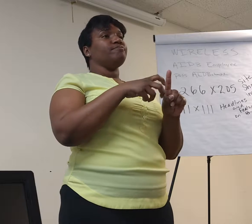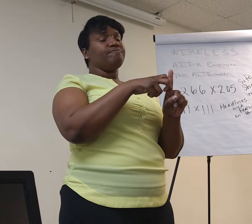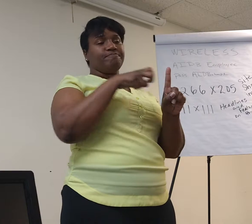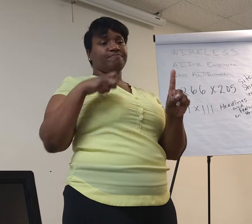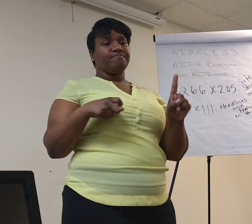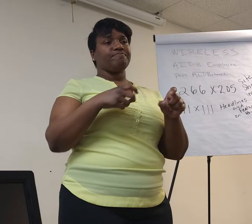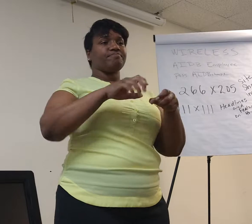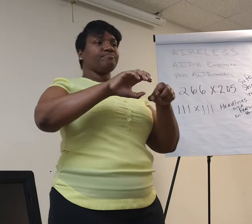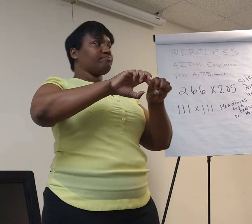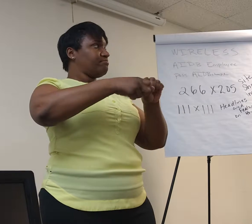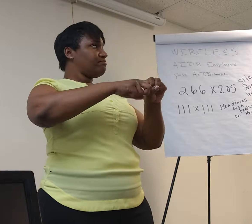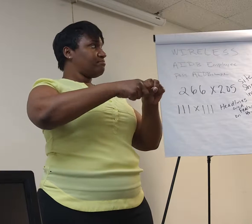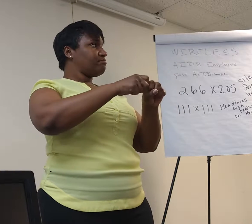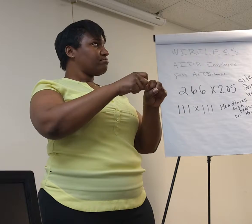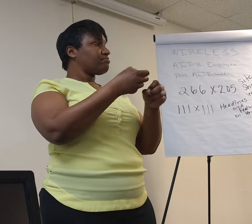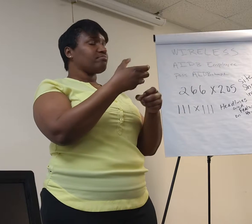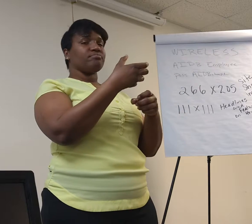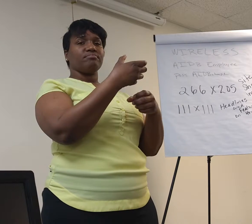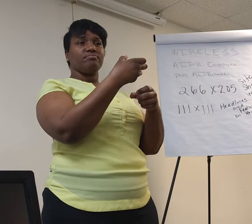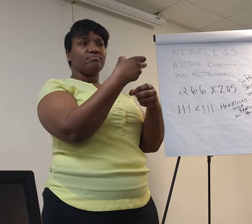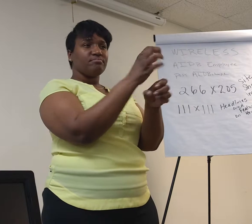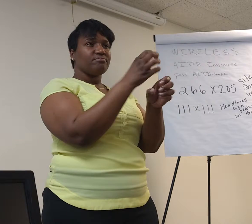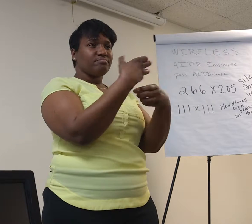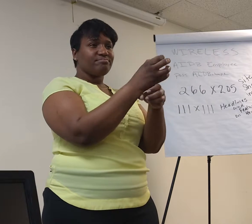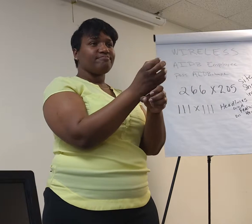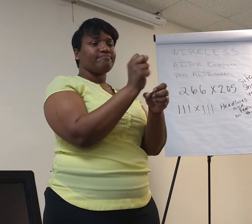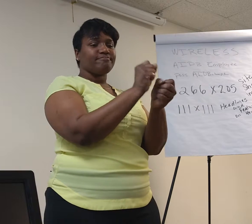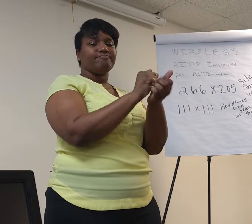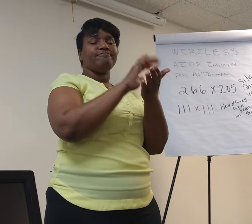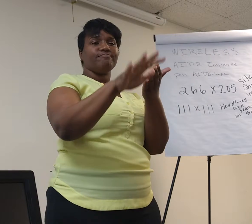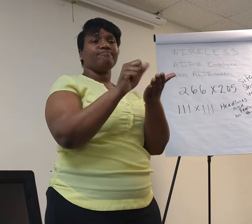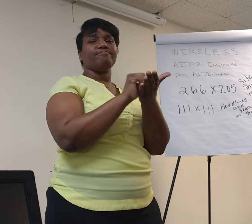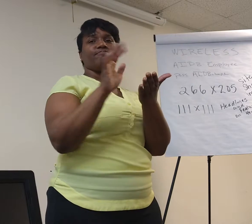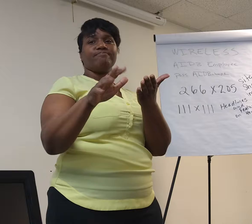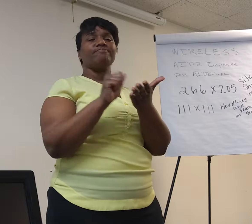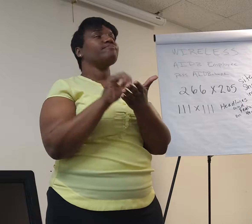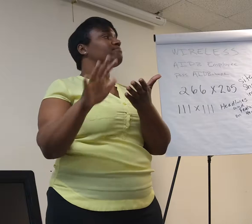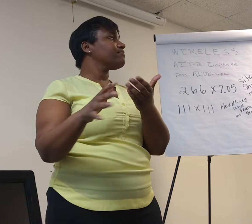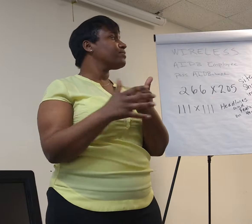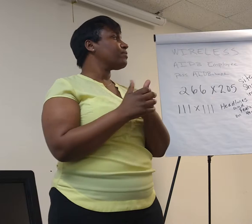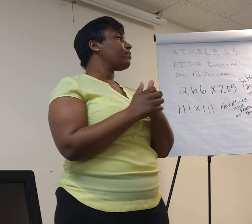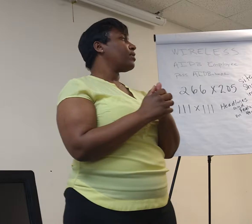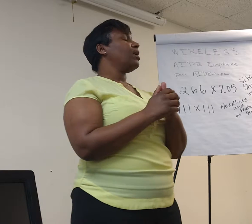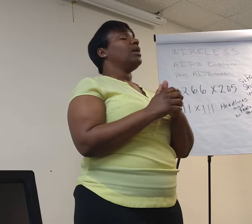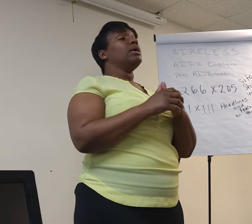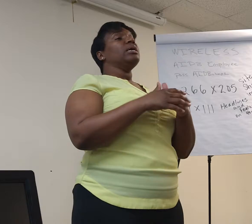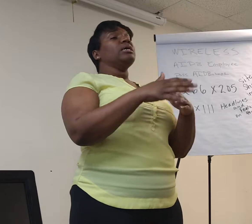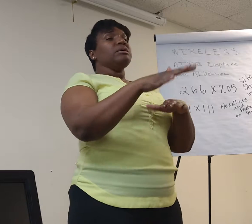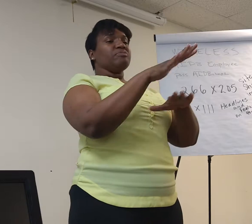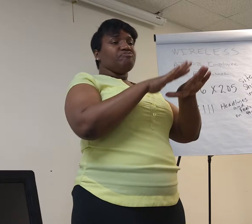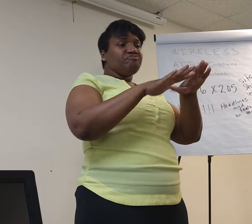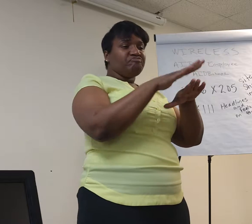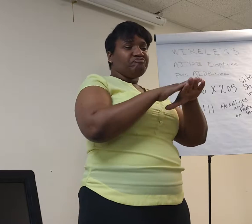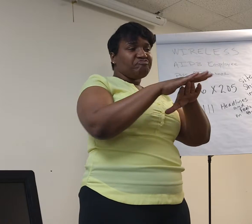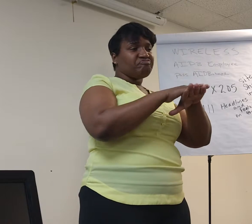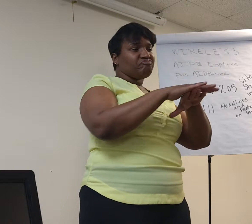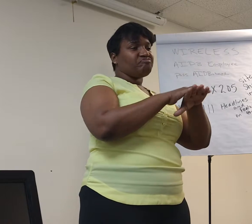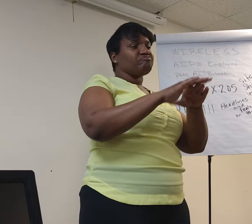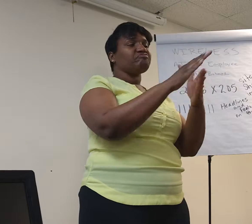and sanitize. You scrape or remove food from the equipment surface. You wipe the surfaces down, rinse and sanitize, and then